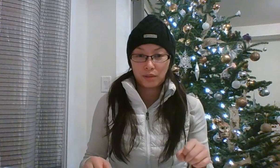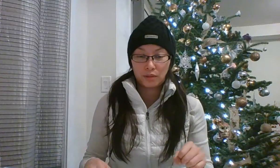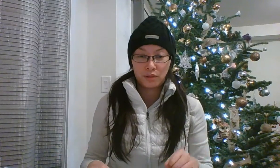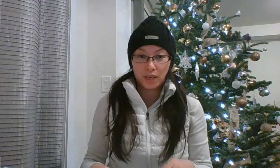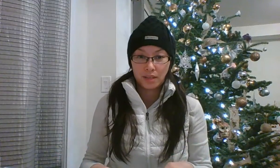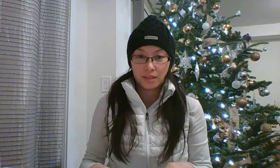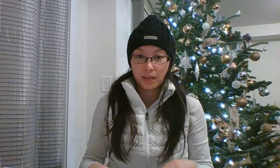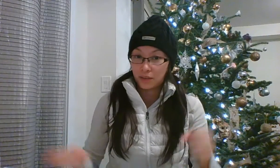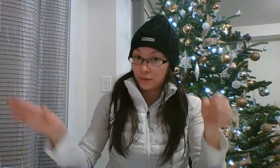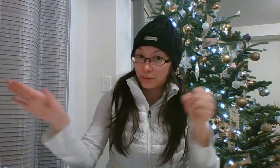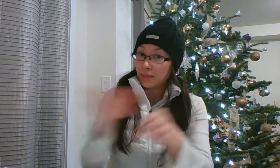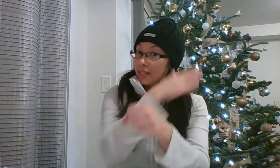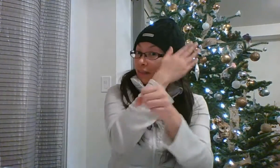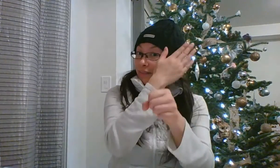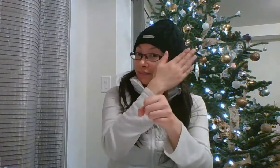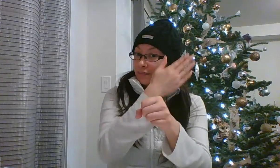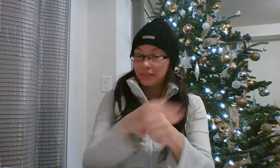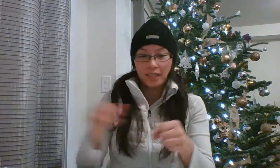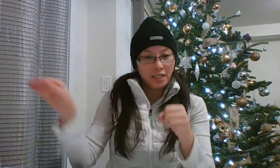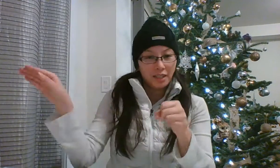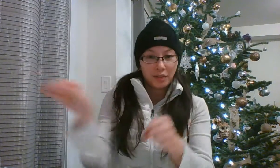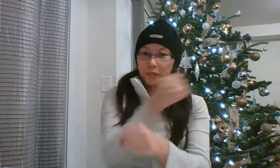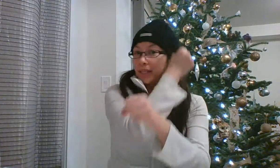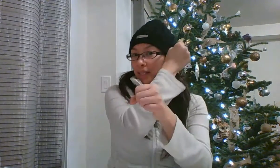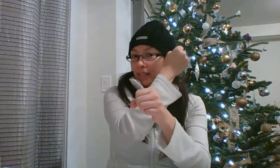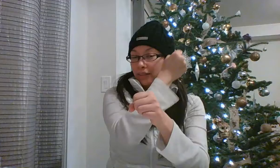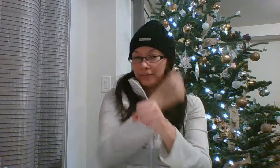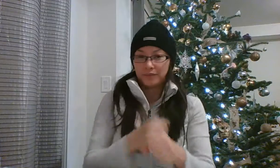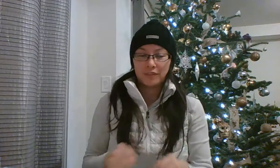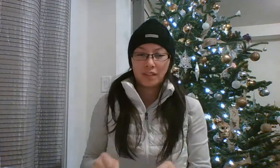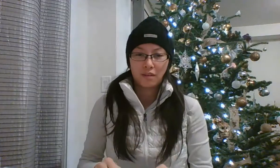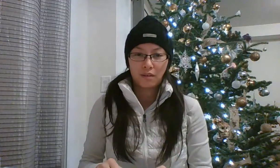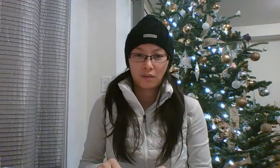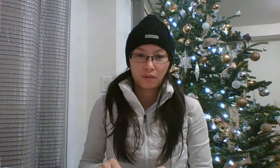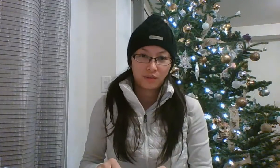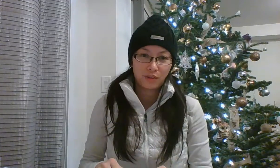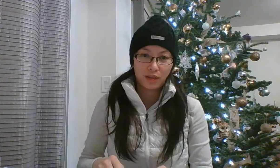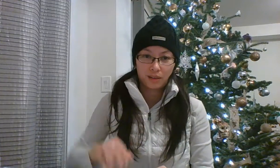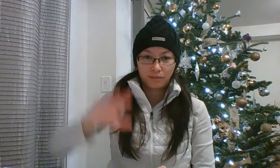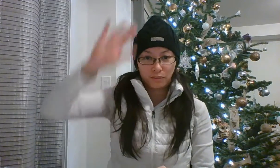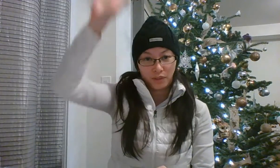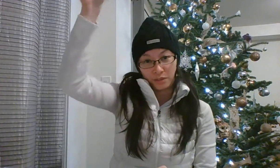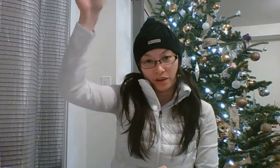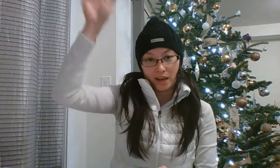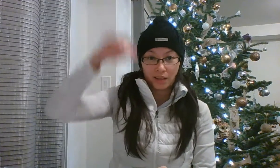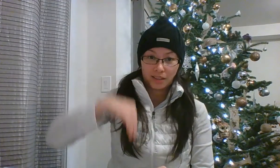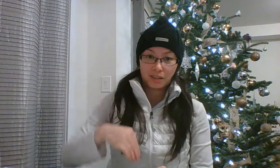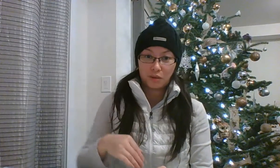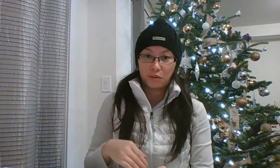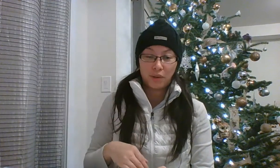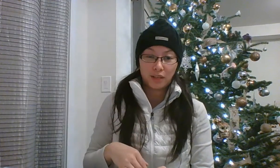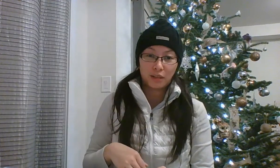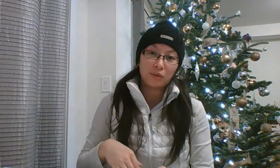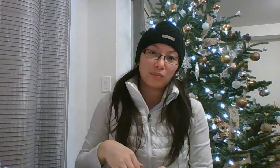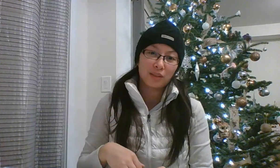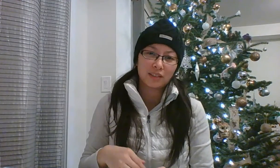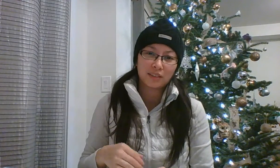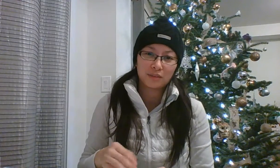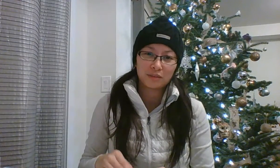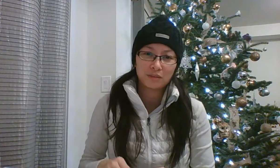You can say you win, or you can put up your hand and go bingo. But to